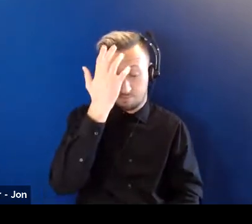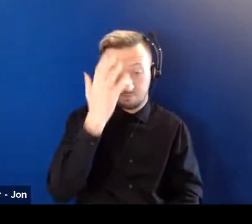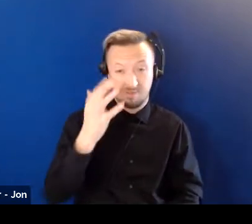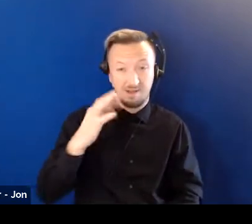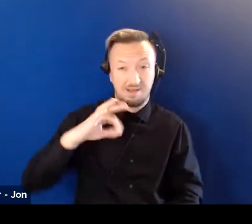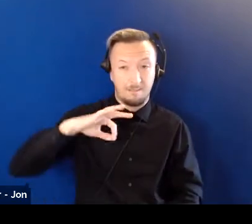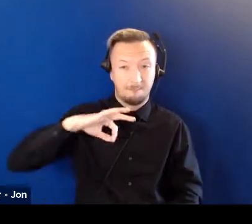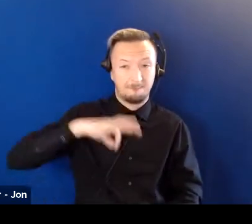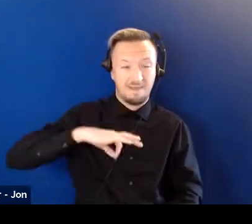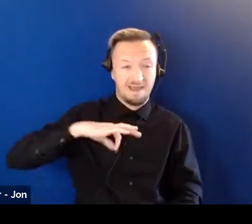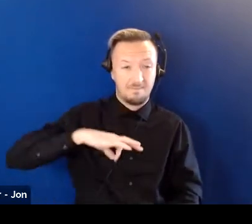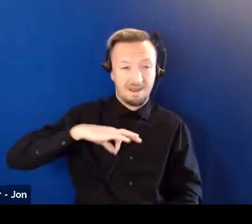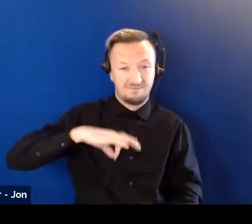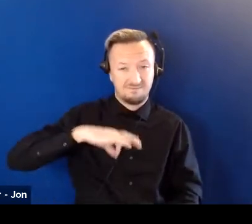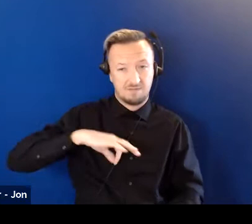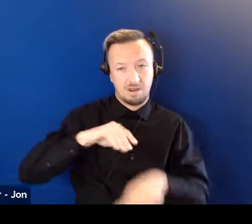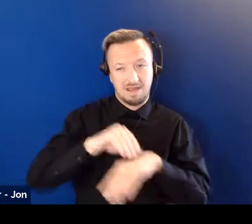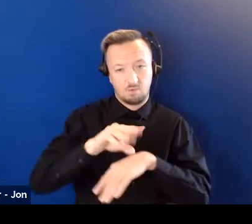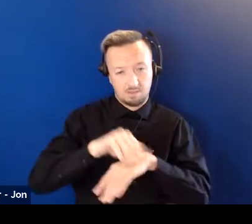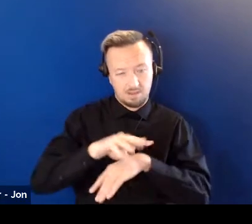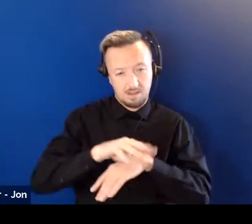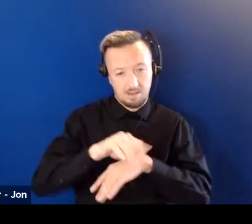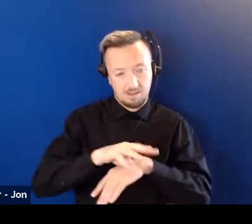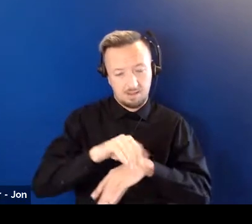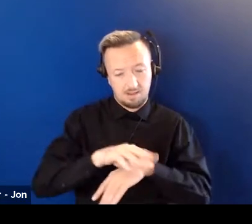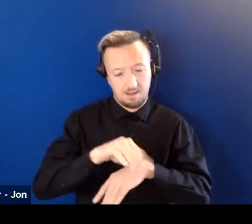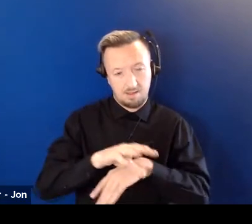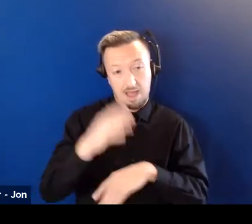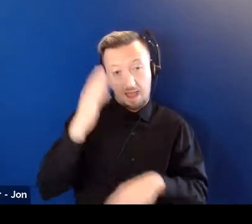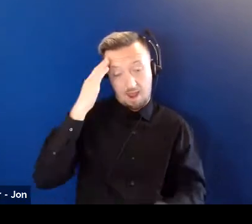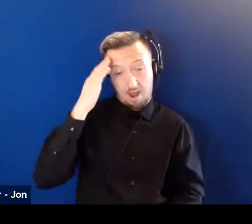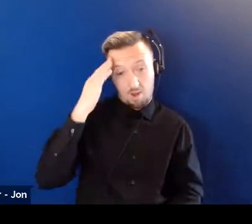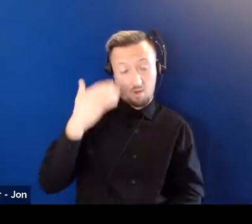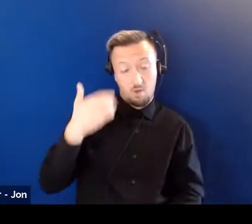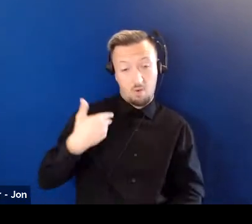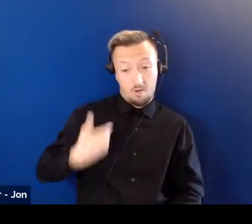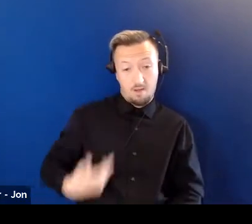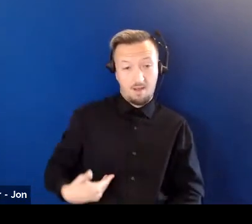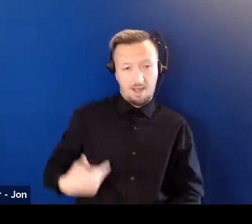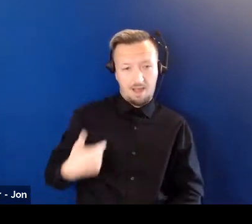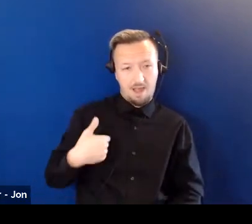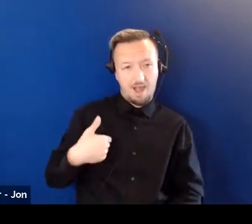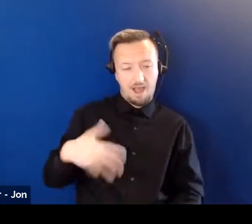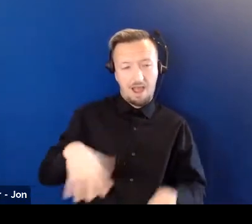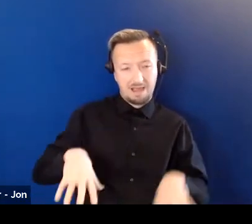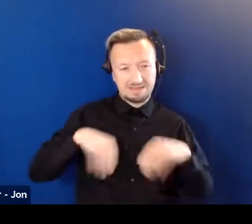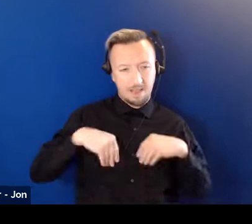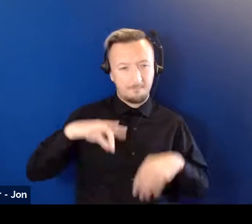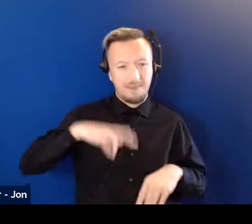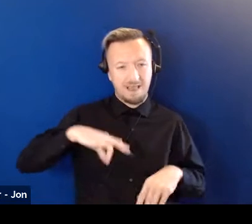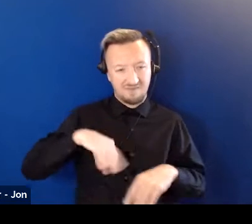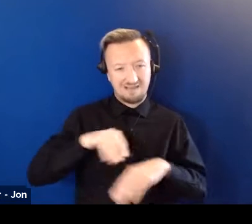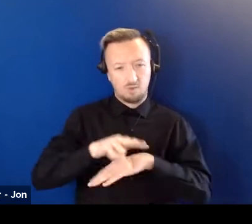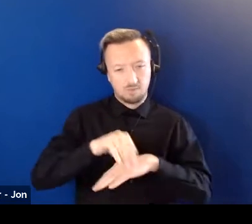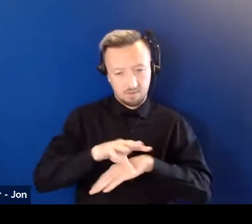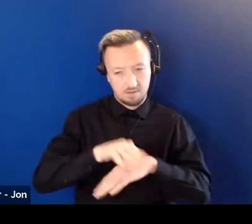benefit counseling to our peer members, and I know at least I have accepted the benefit counseling, and in